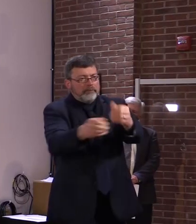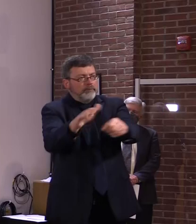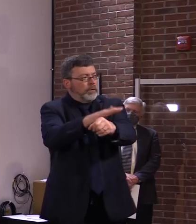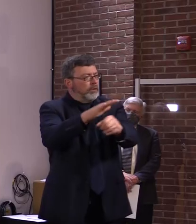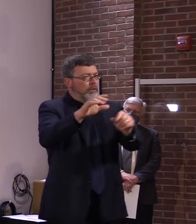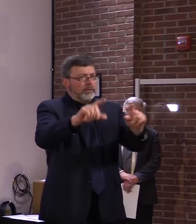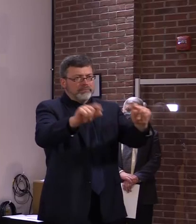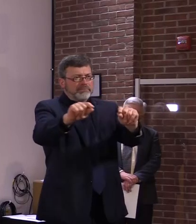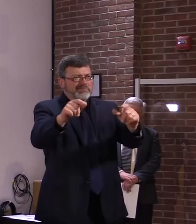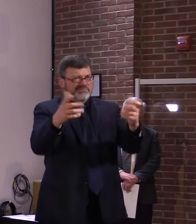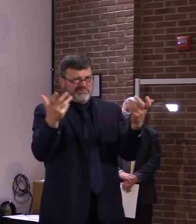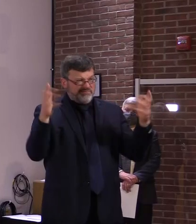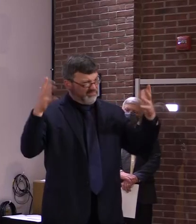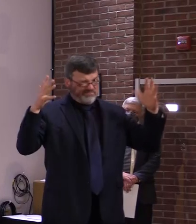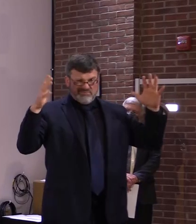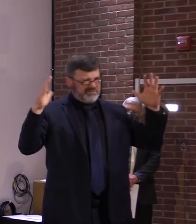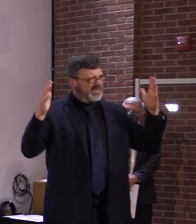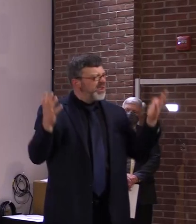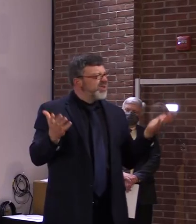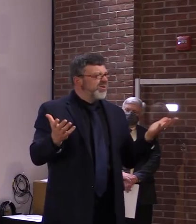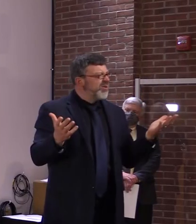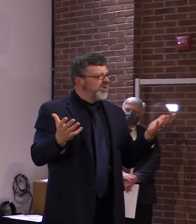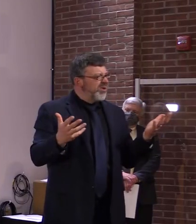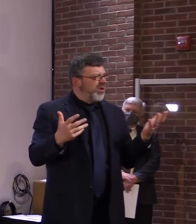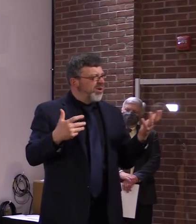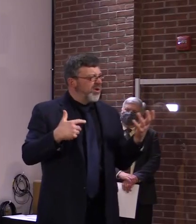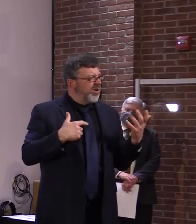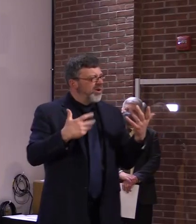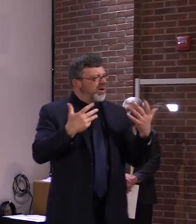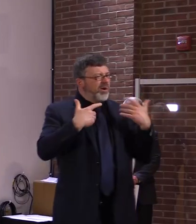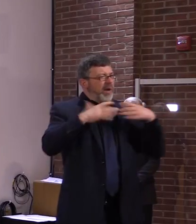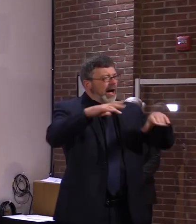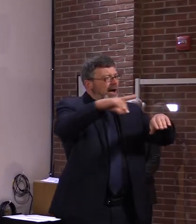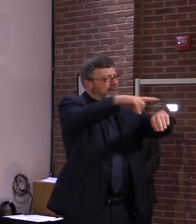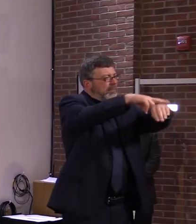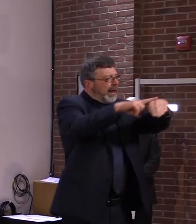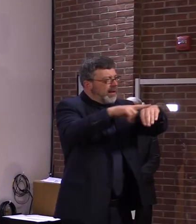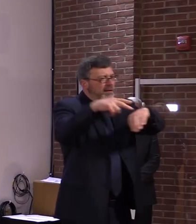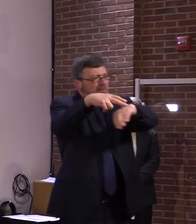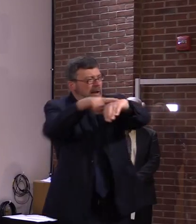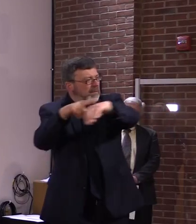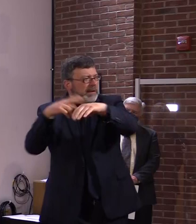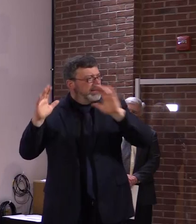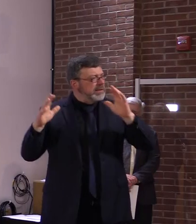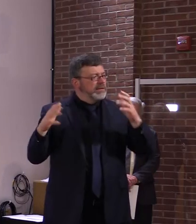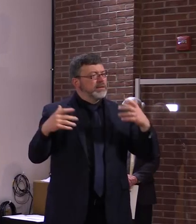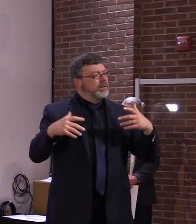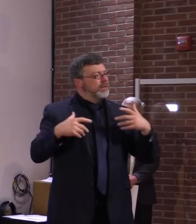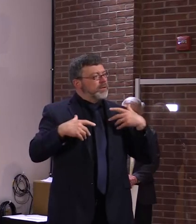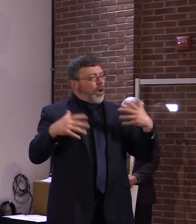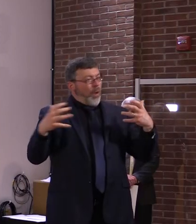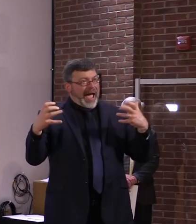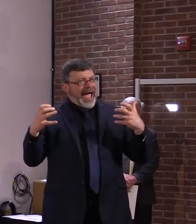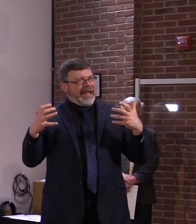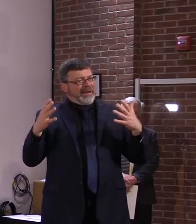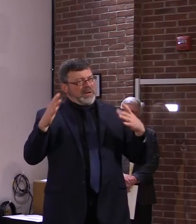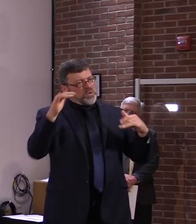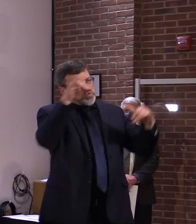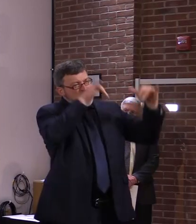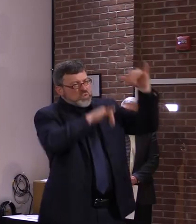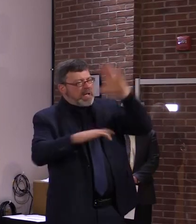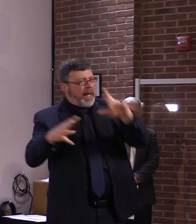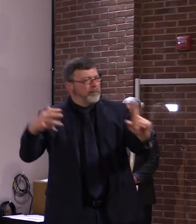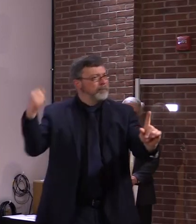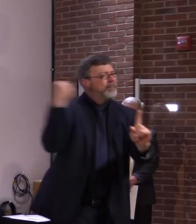on in 10, 15, 20 years and say, this is when Vermont took a turn for the better. This is when we solved a